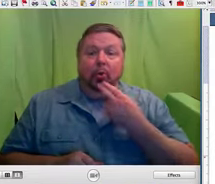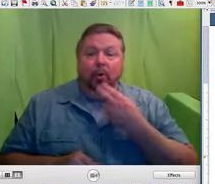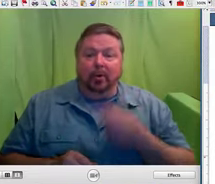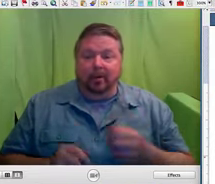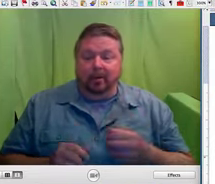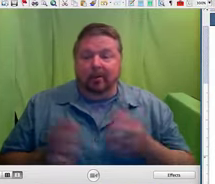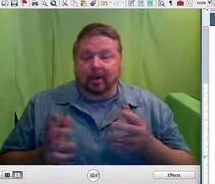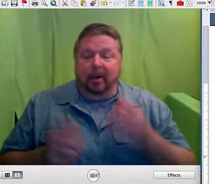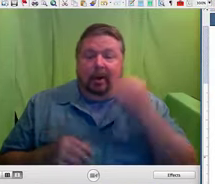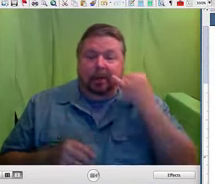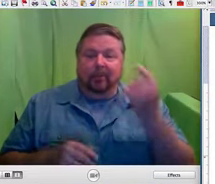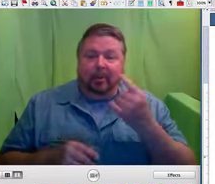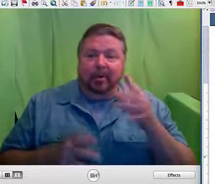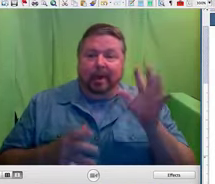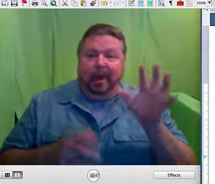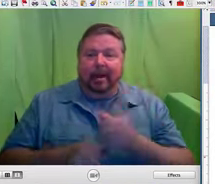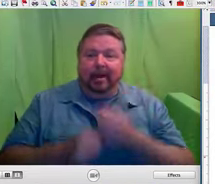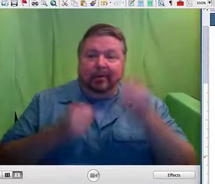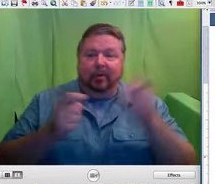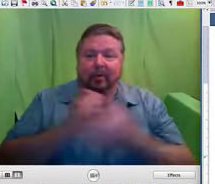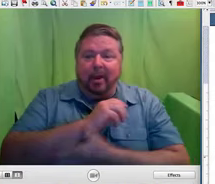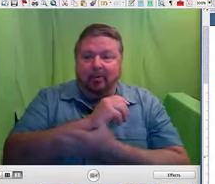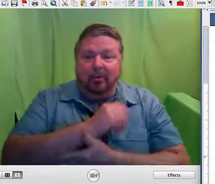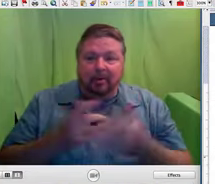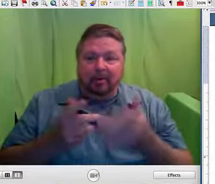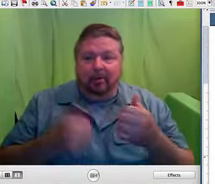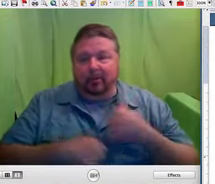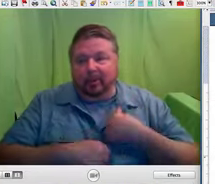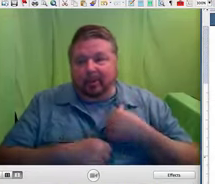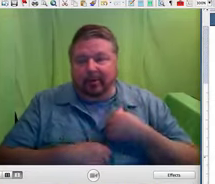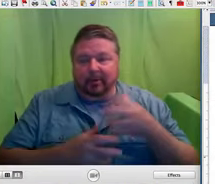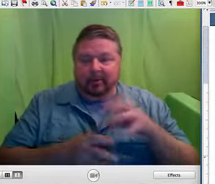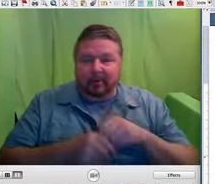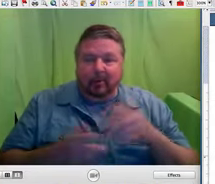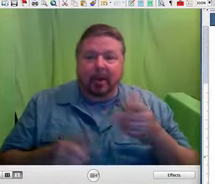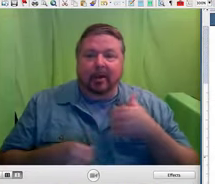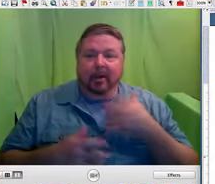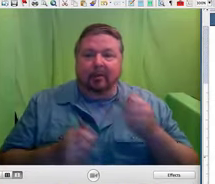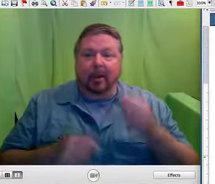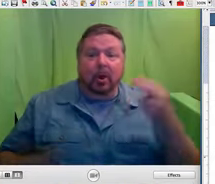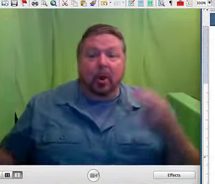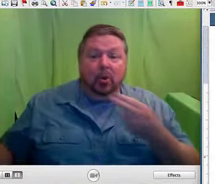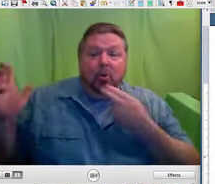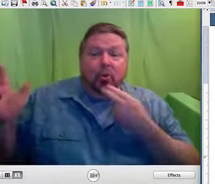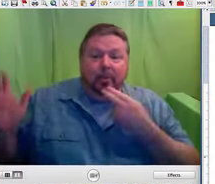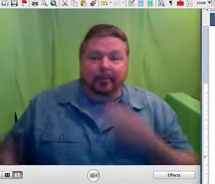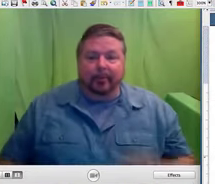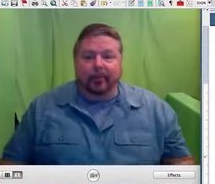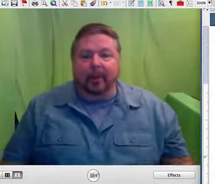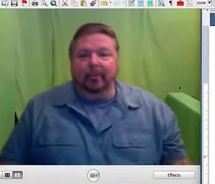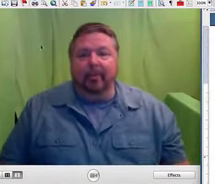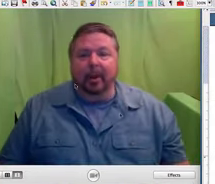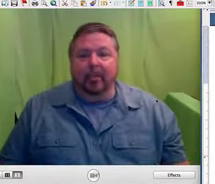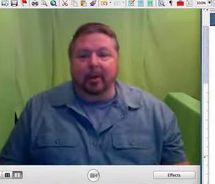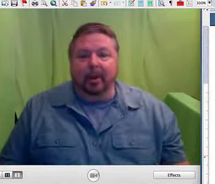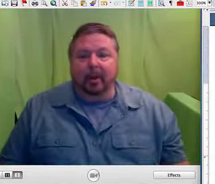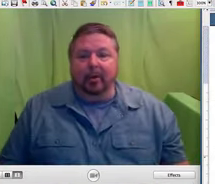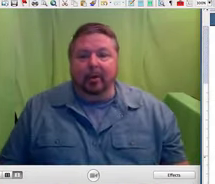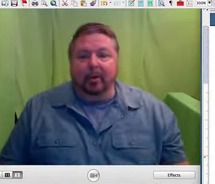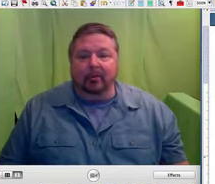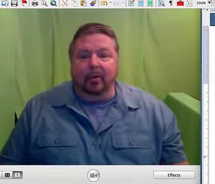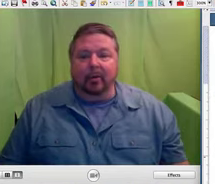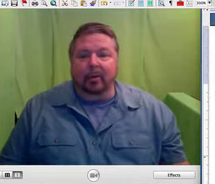coup, right? If someone takes over a country, usually the military is involved, then I say coup, right? But